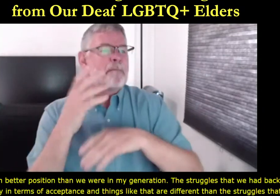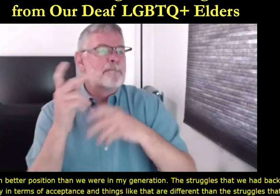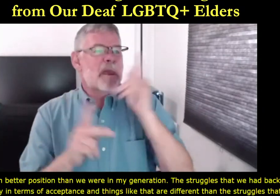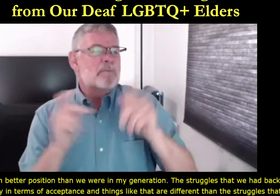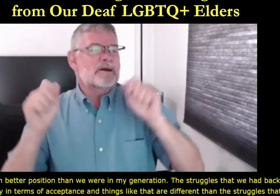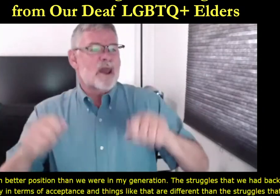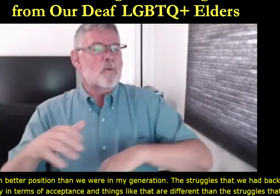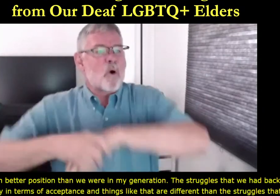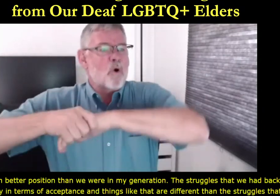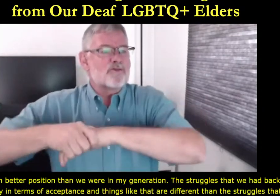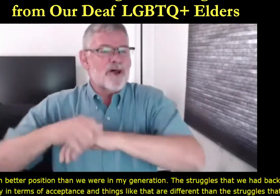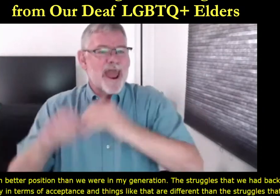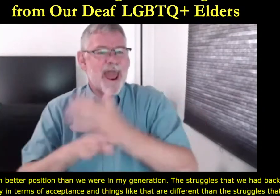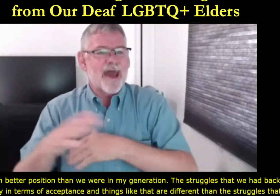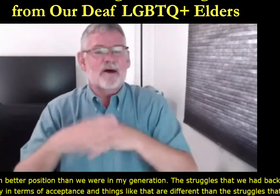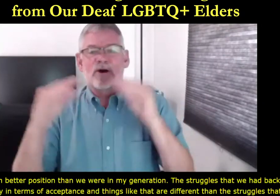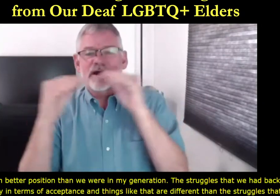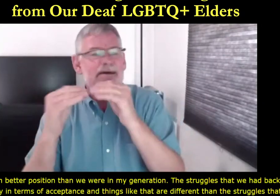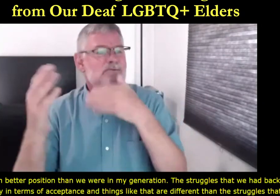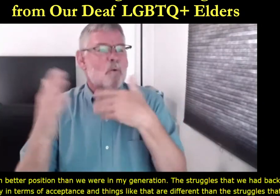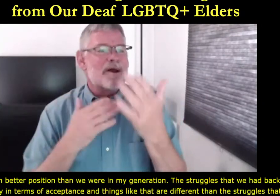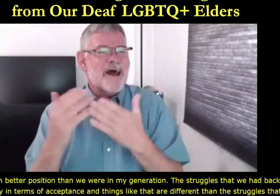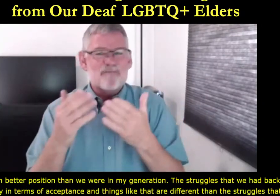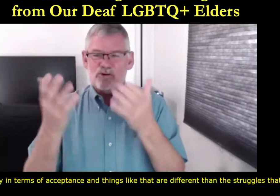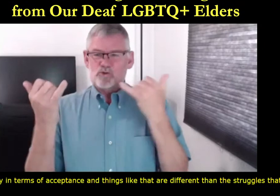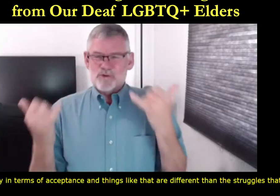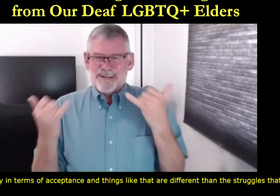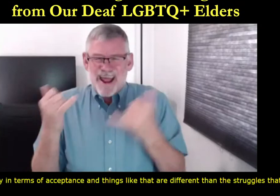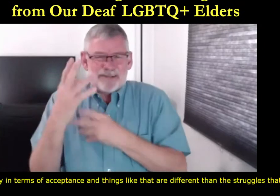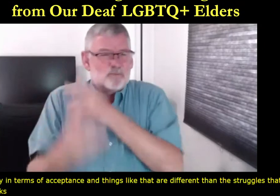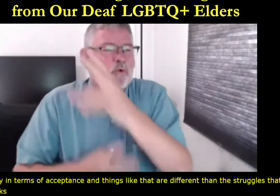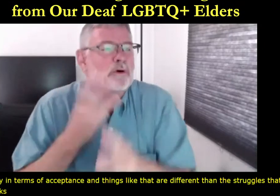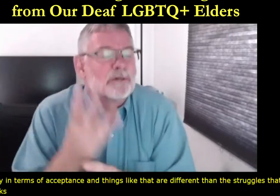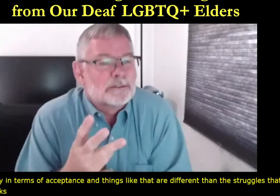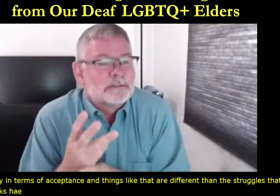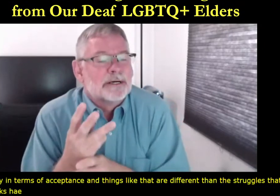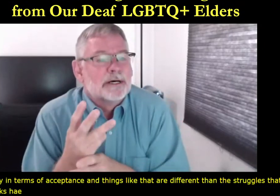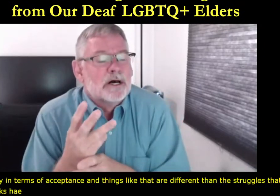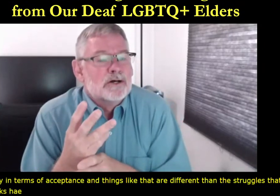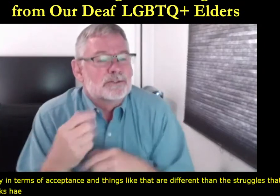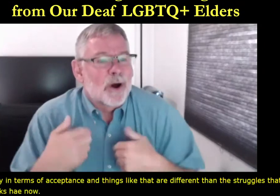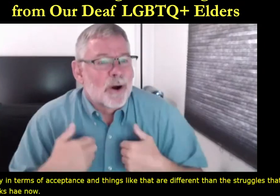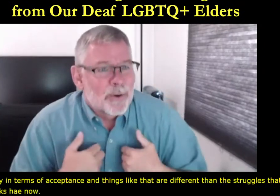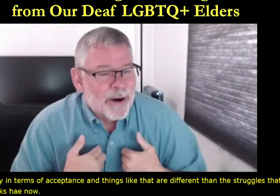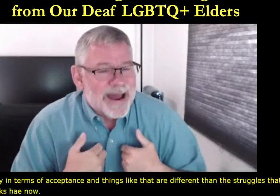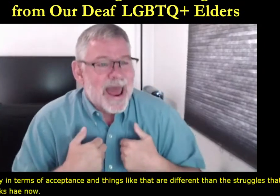different um people can walk and hold hands they can kiss one another um in this world